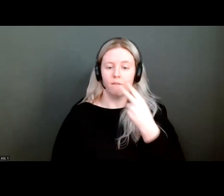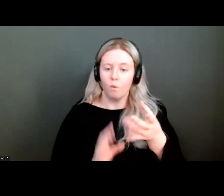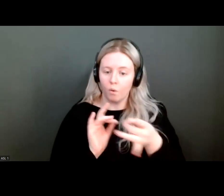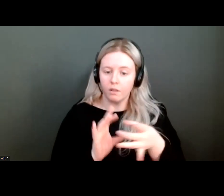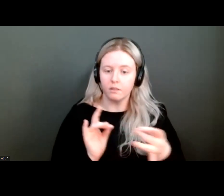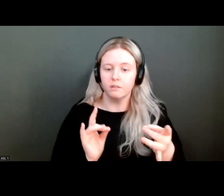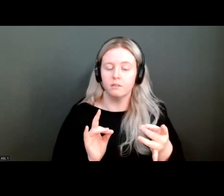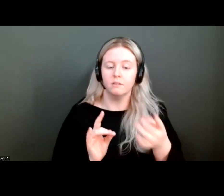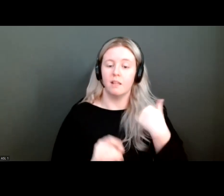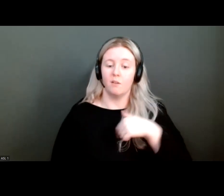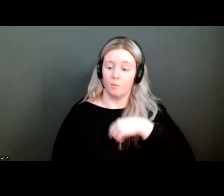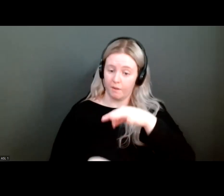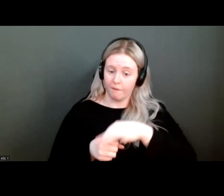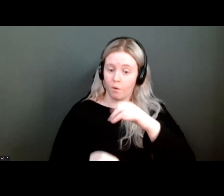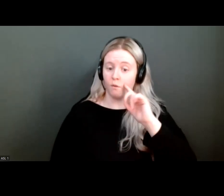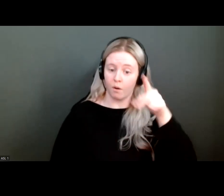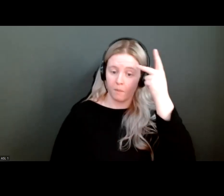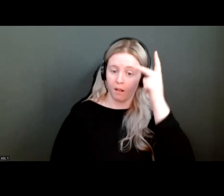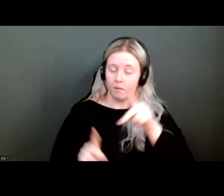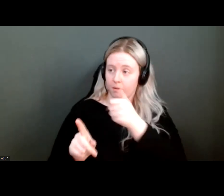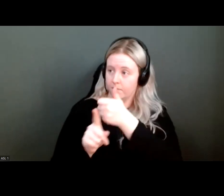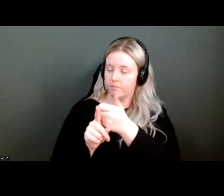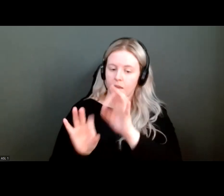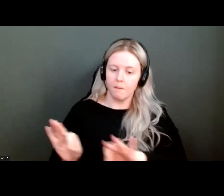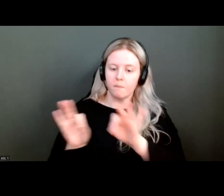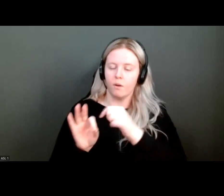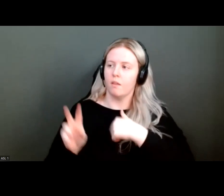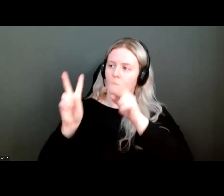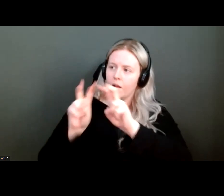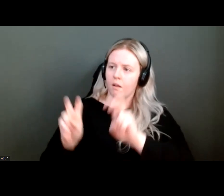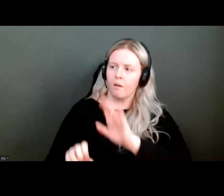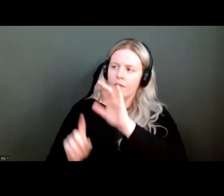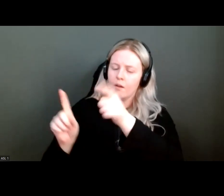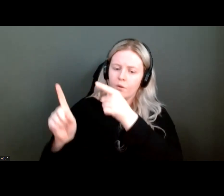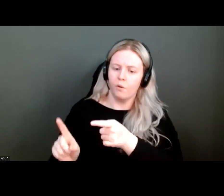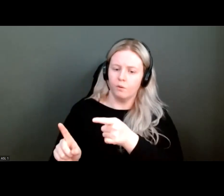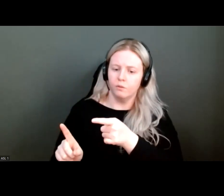for people in power. Do you ask, what are